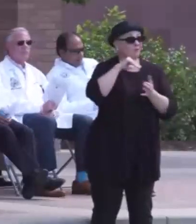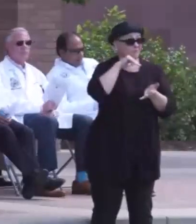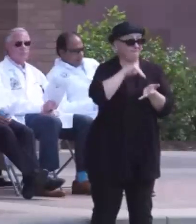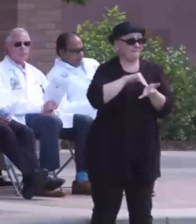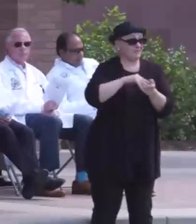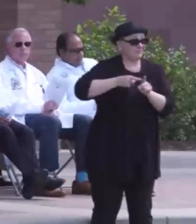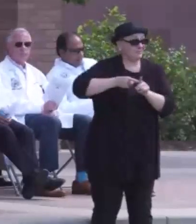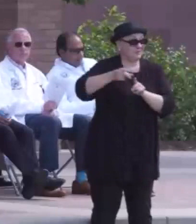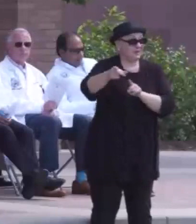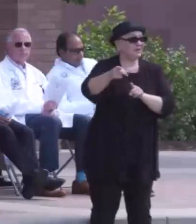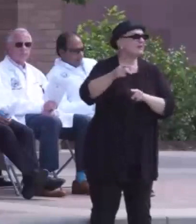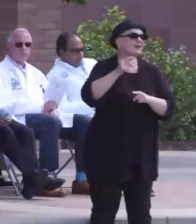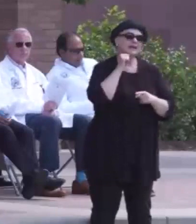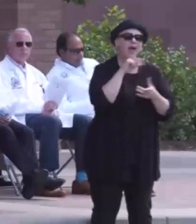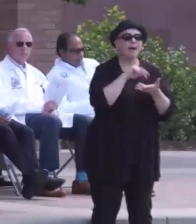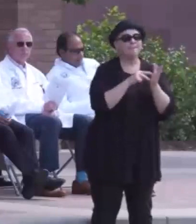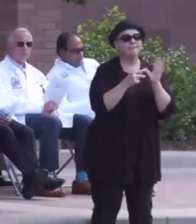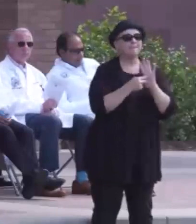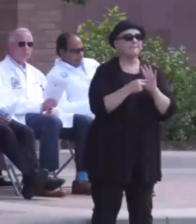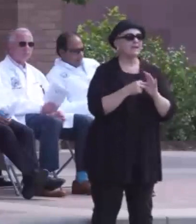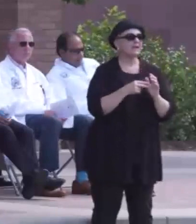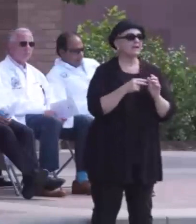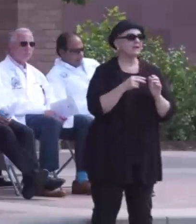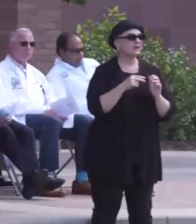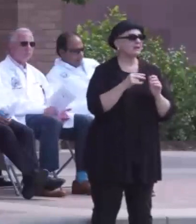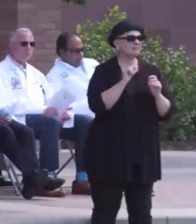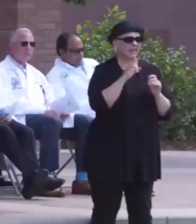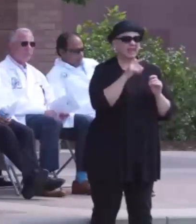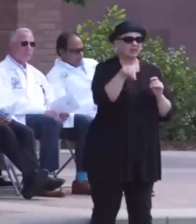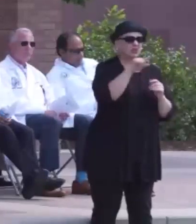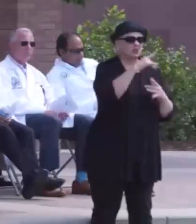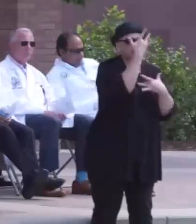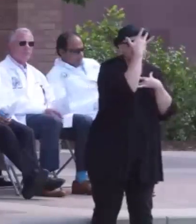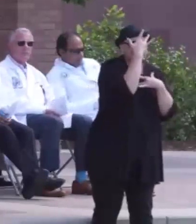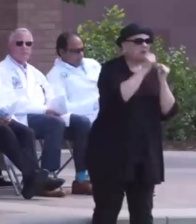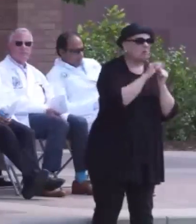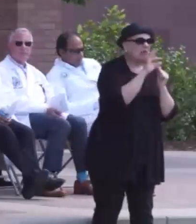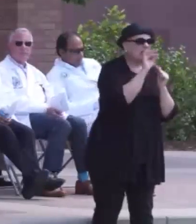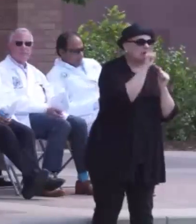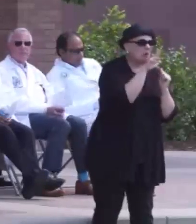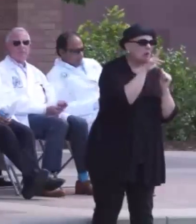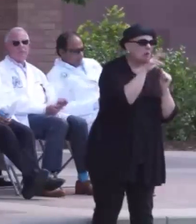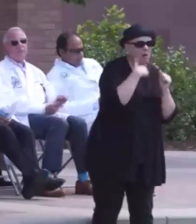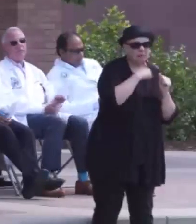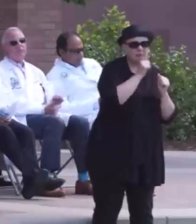mean showing up to work when you are contagious with the flu.